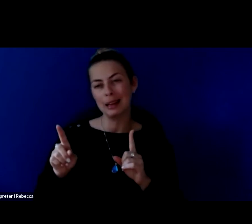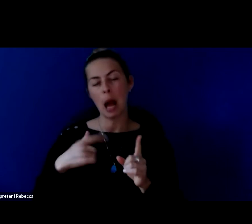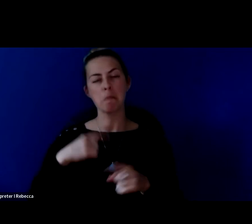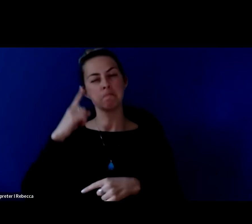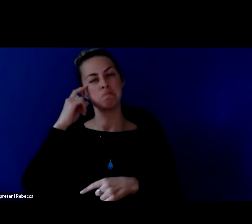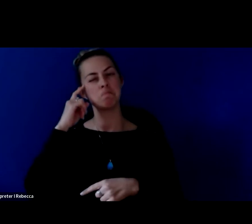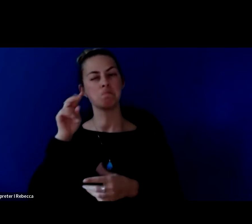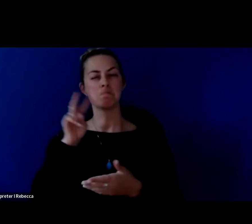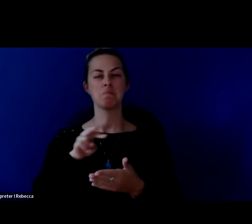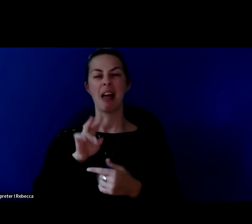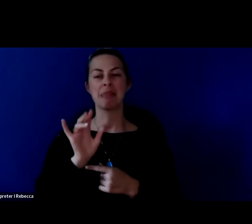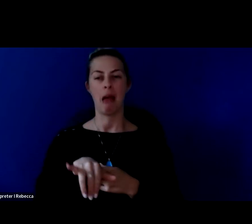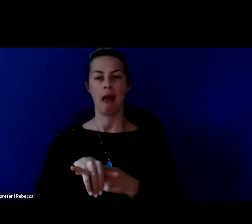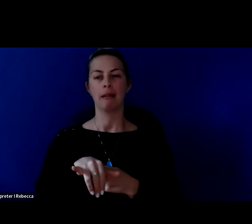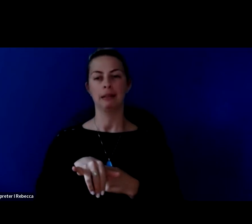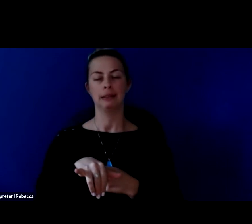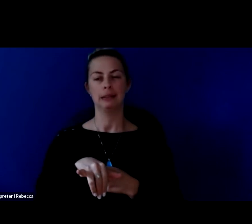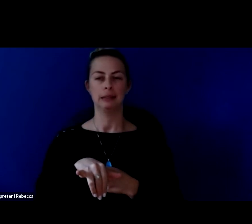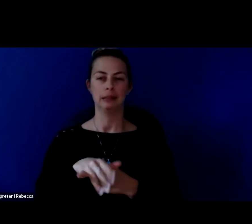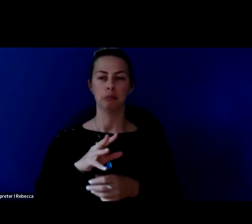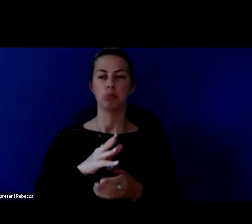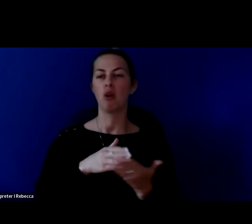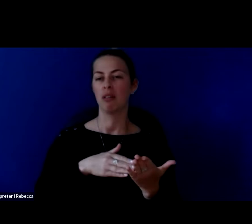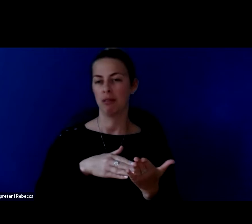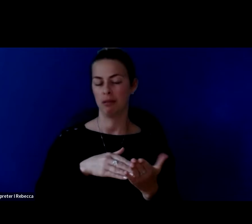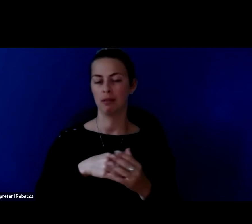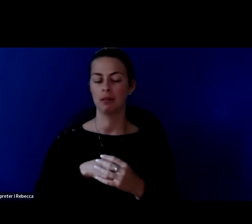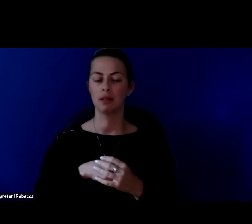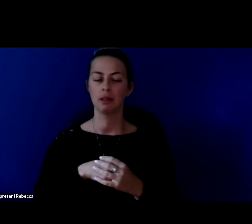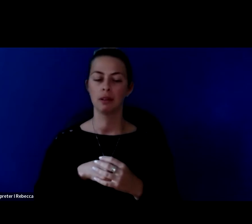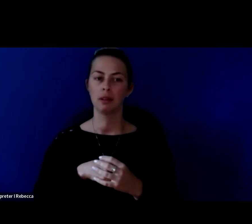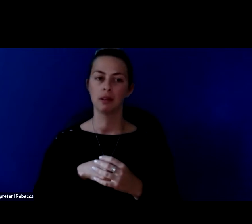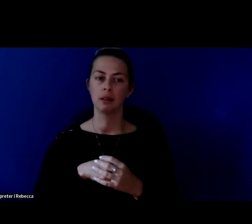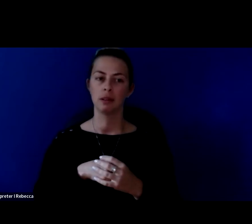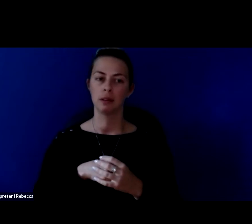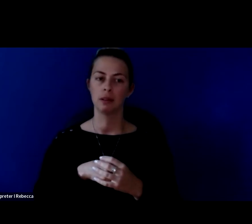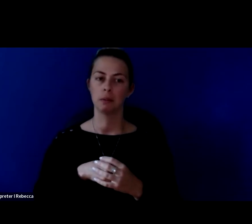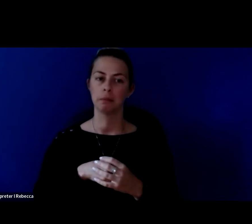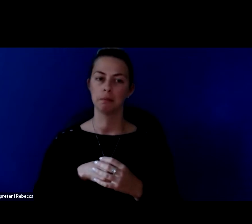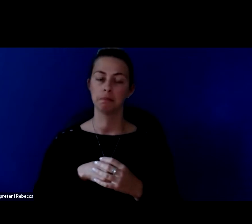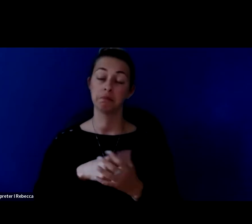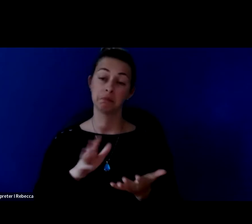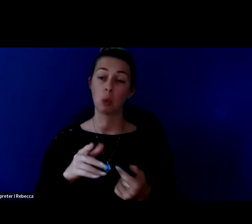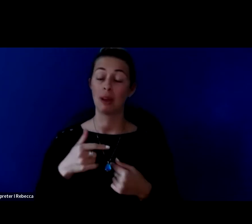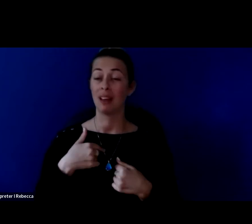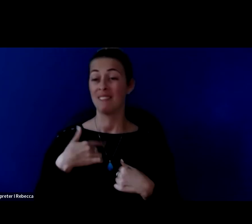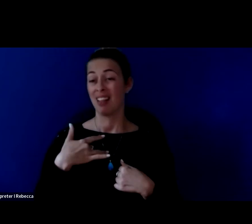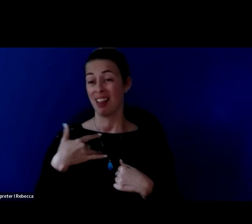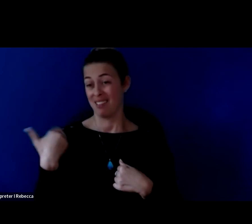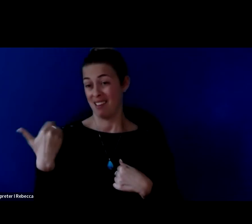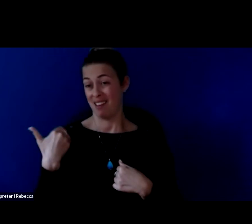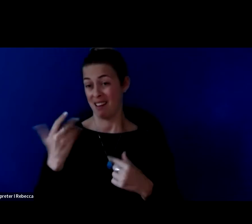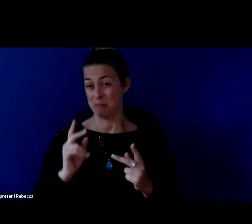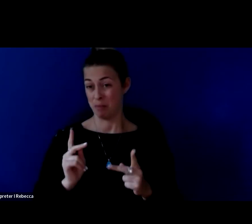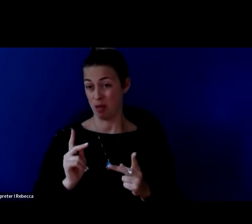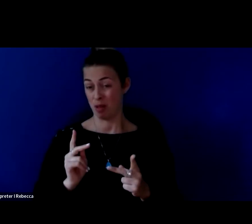is a complicated moment. And to Beth's earlier question about young people participating, I